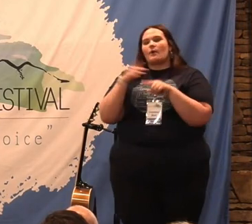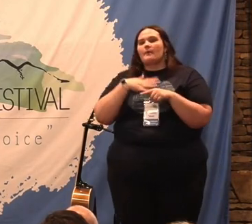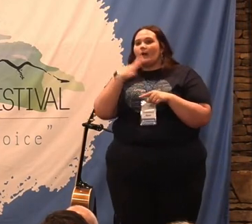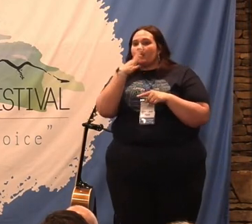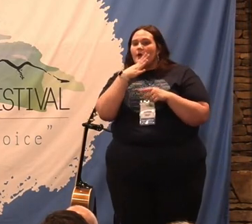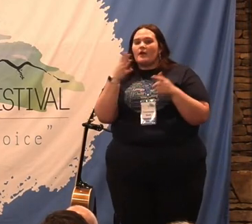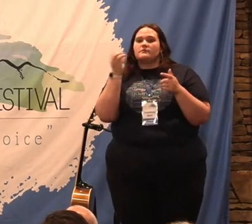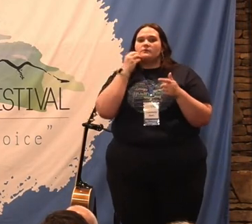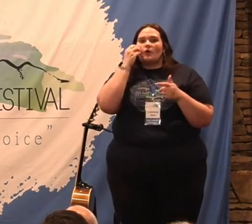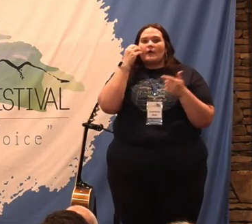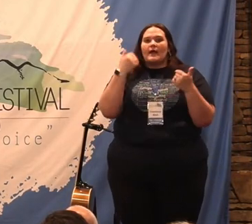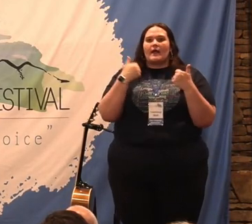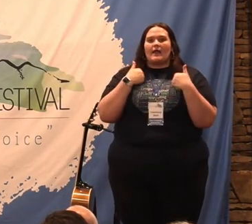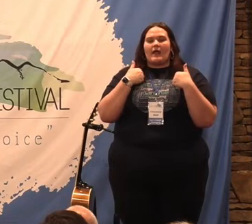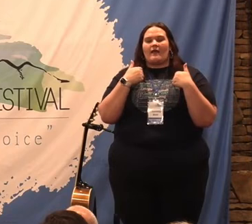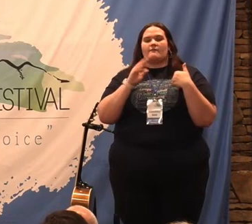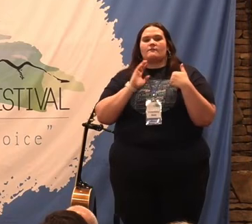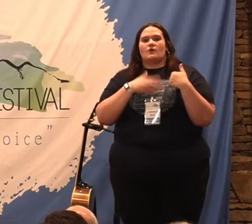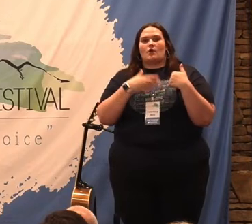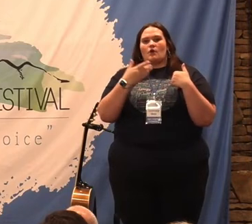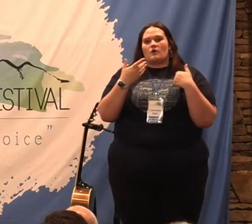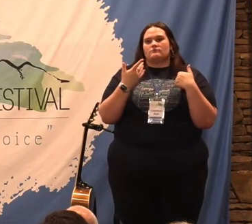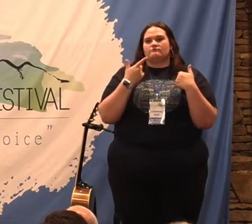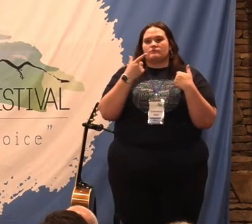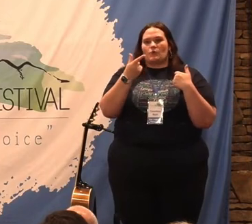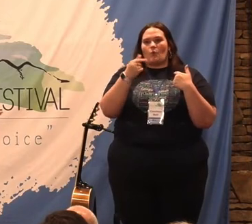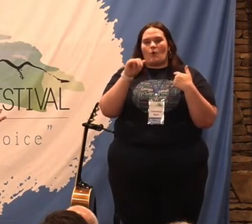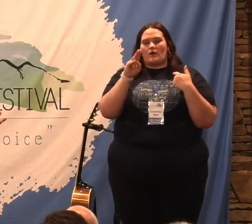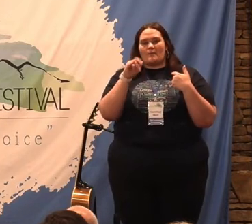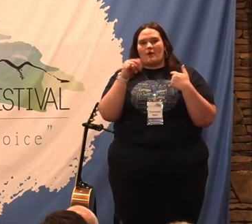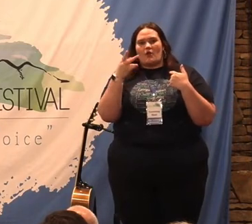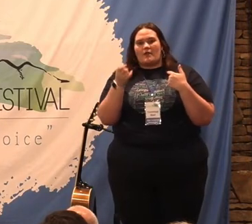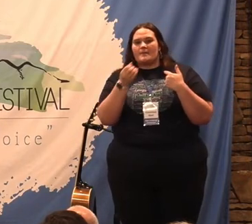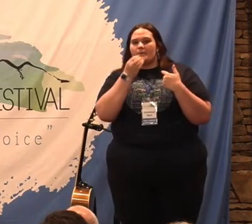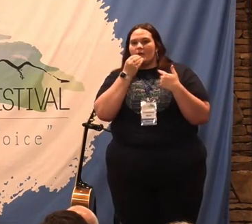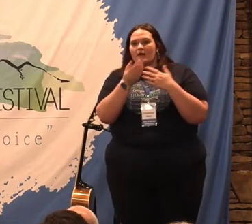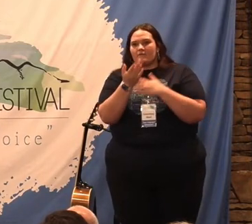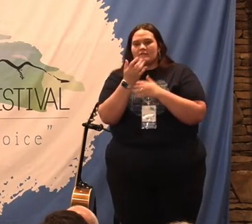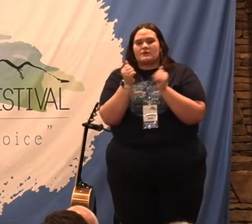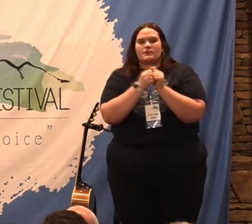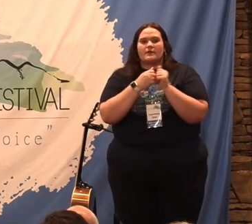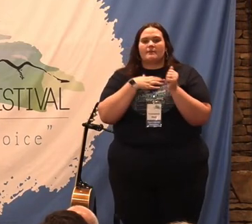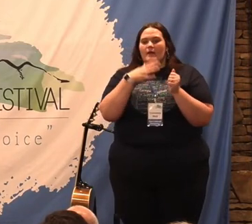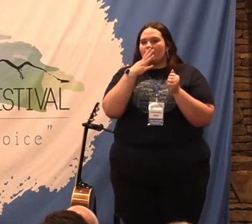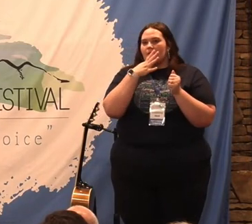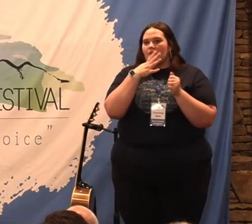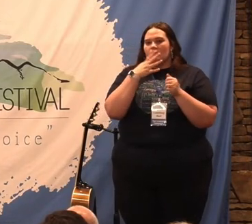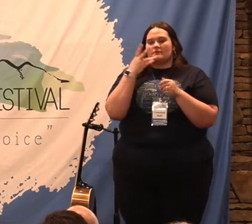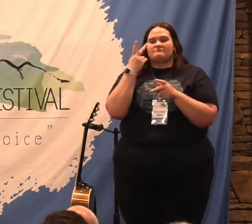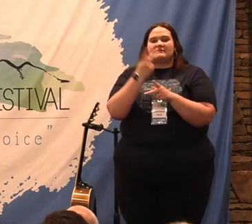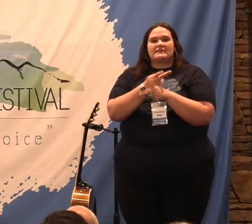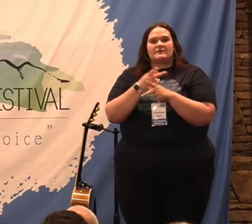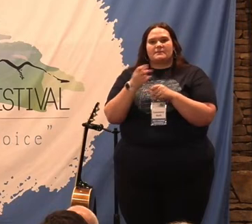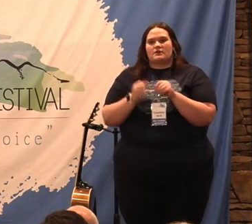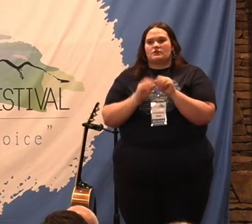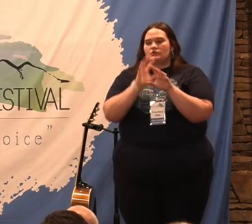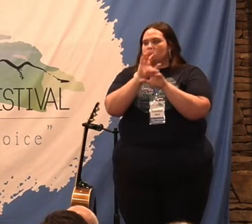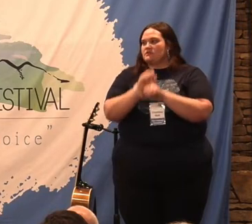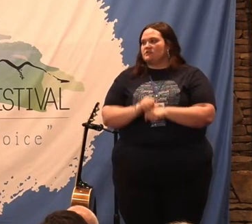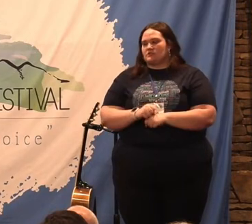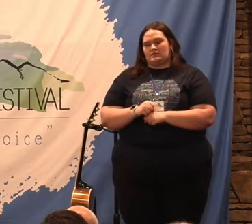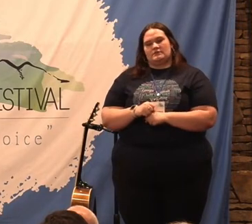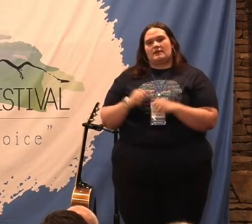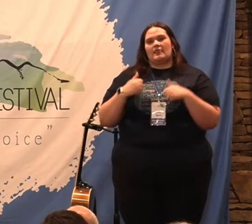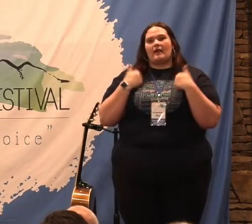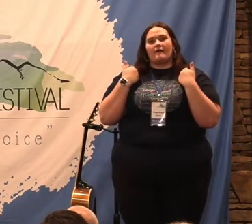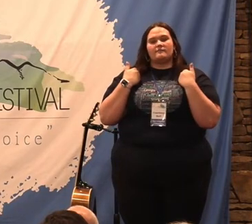breakfast with my Guatemalan mother to keep our Guatemalan traditions alive. I have two jobs. Job number